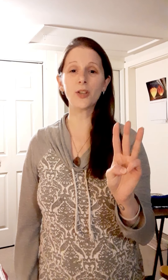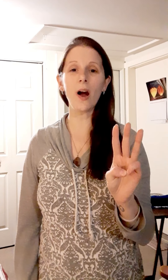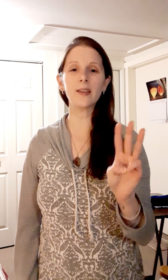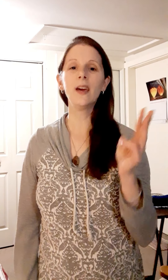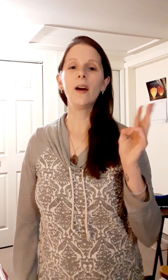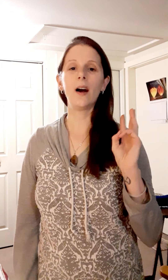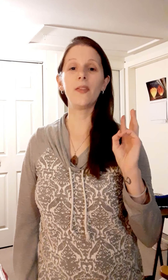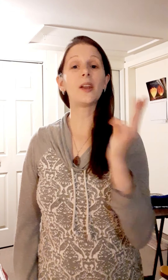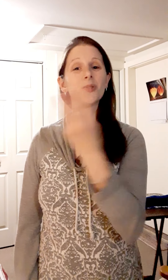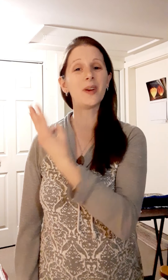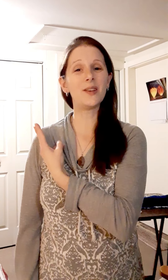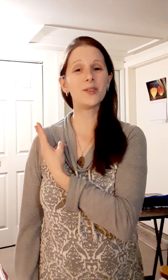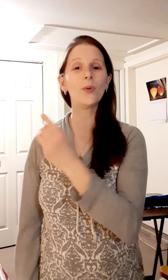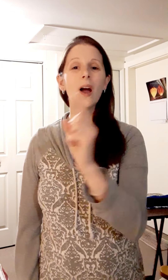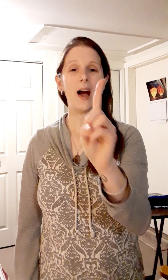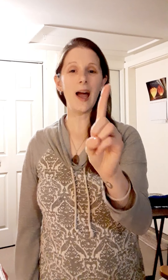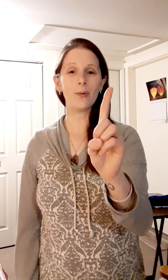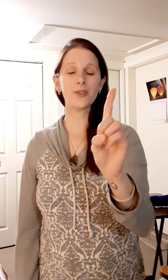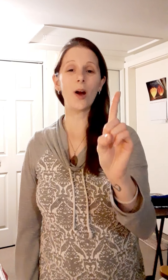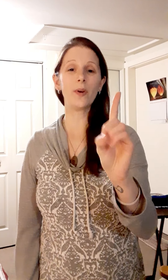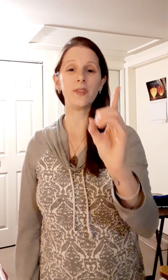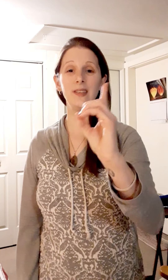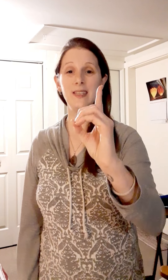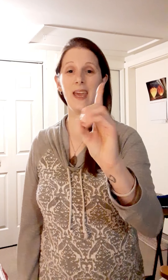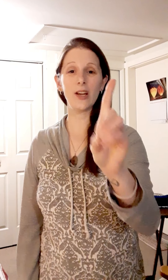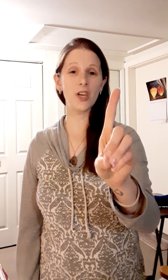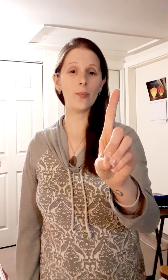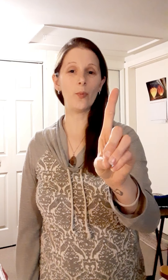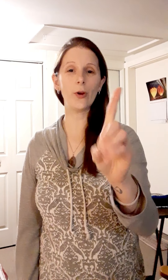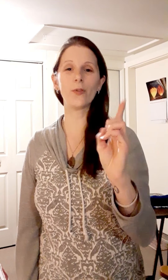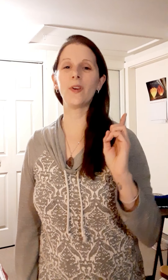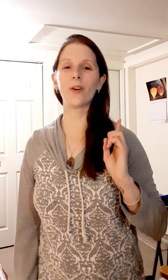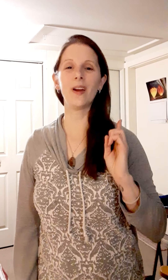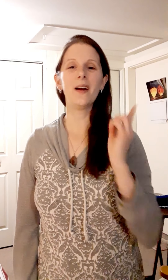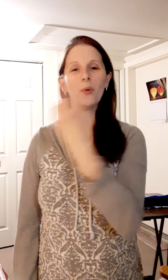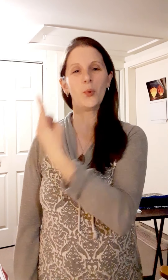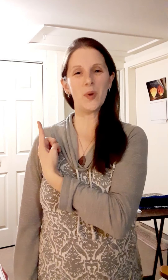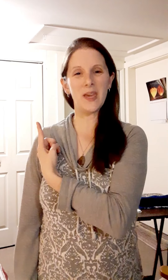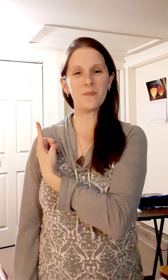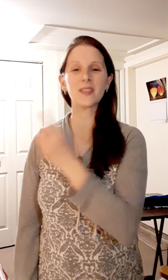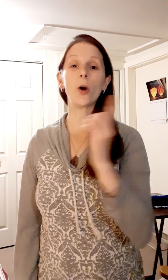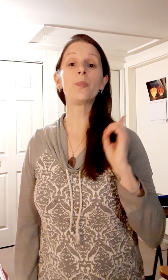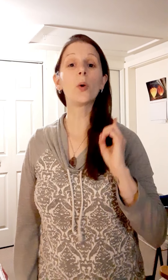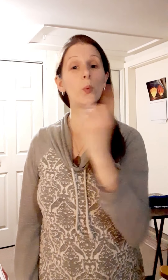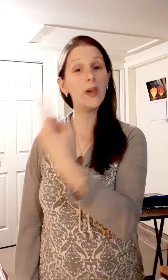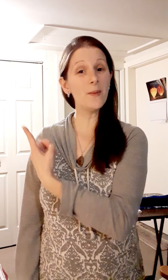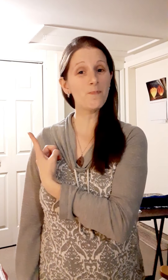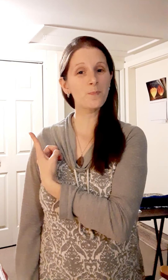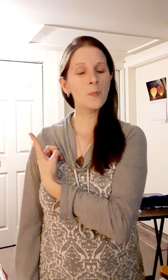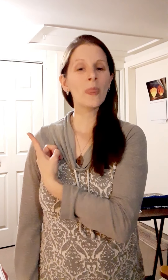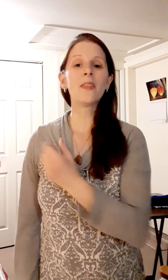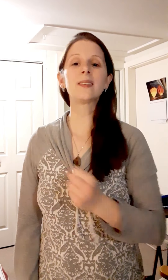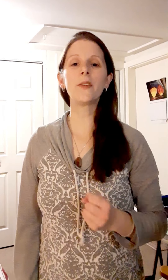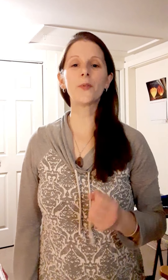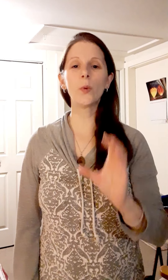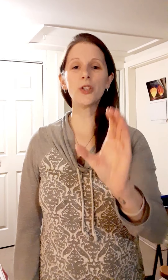taught. That is okay too. I was taught with the D hand shape, pointer finger, we. So we. The sign for wish is